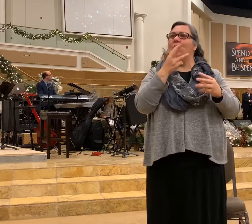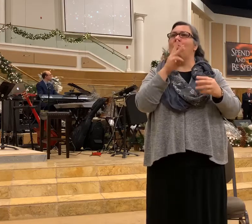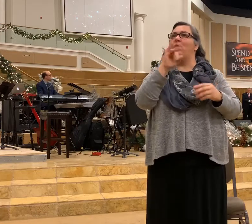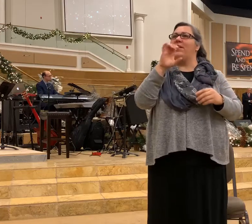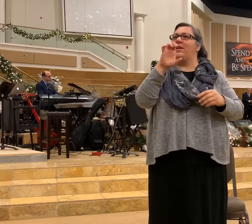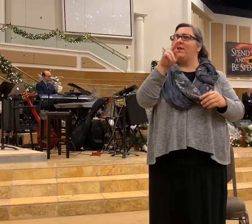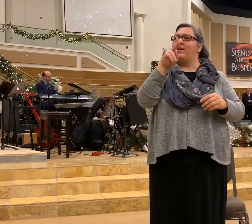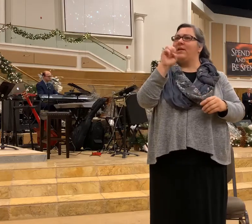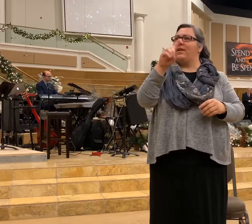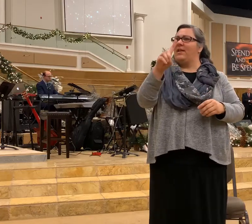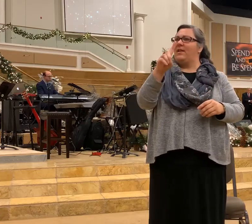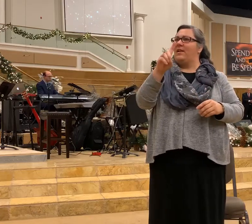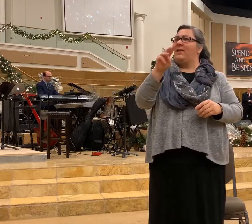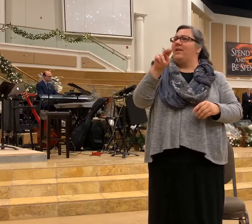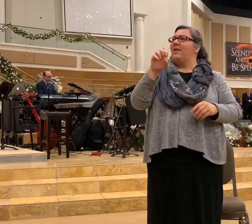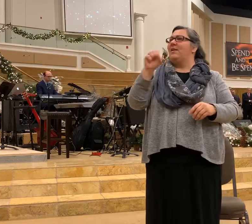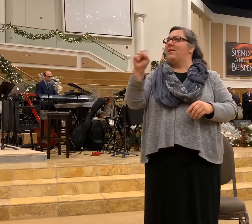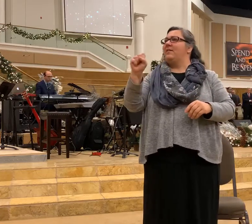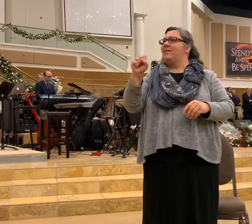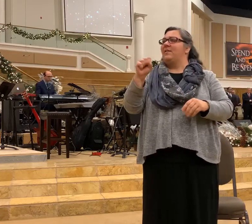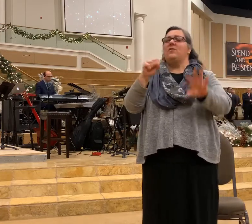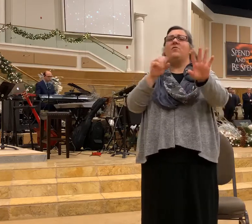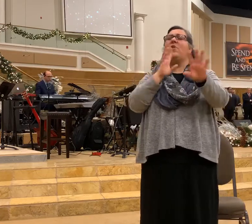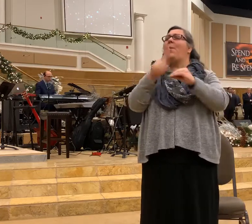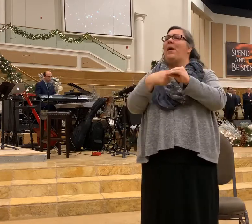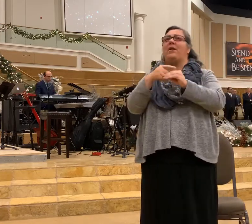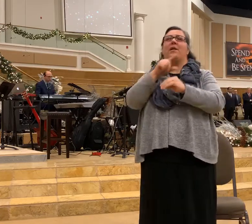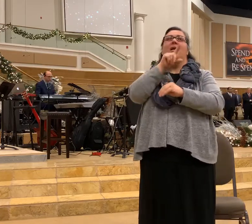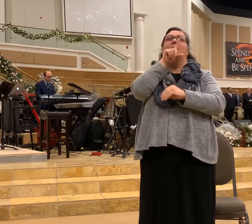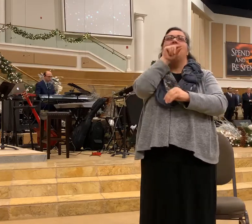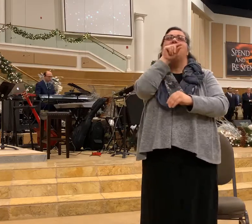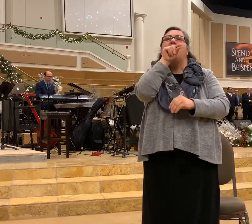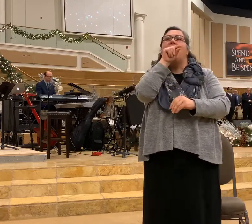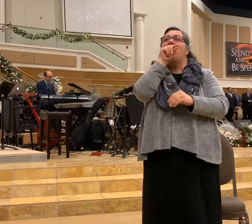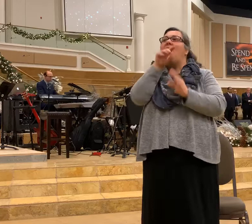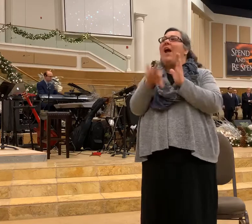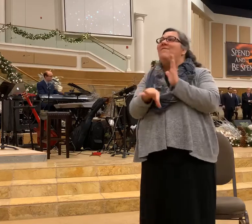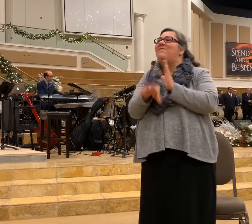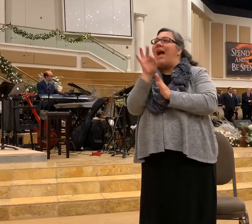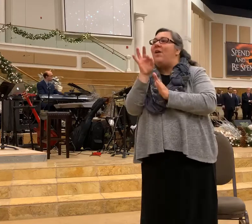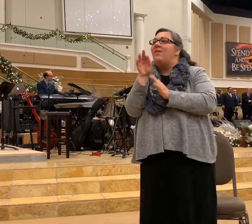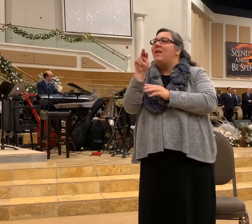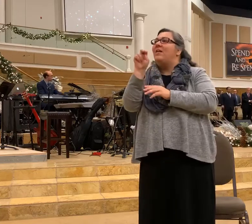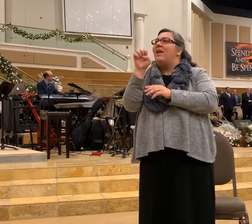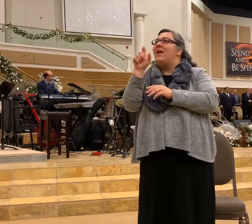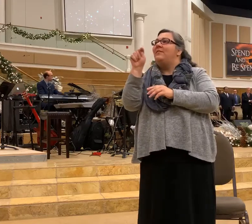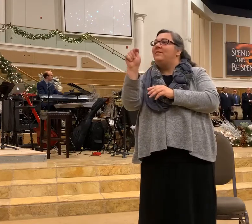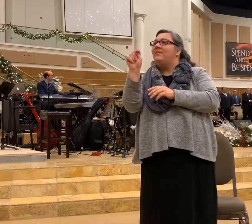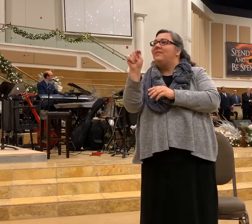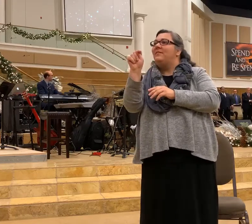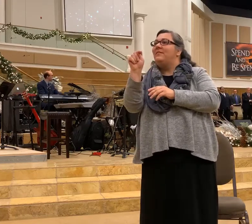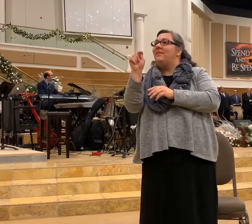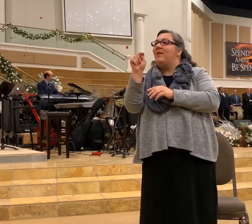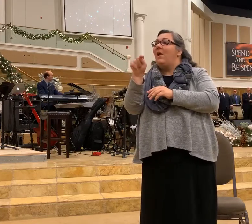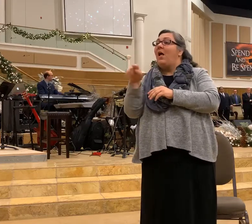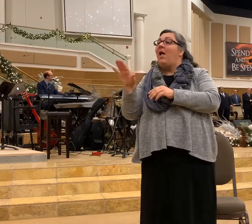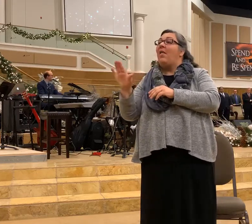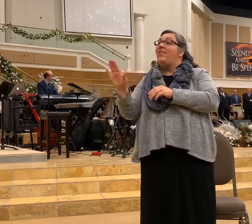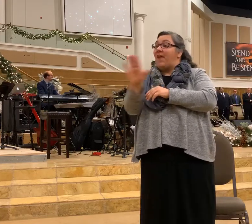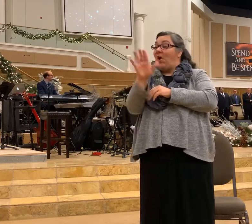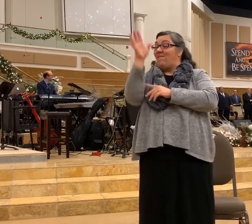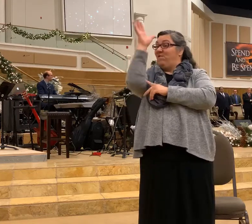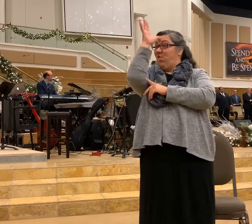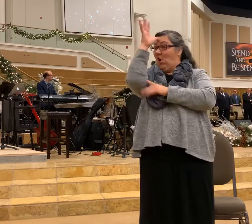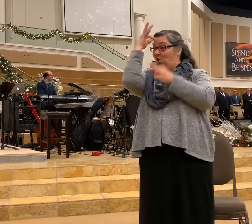talked about, the sparrow hath found a nest. those orphans whose daddy's decisions